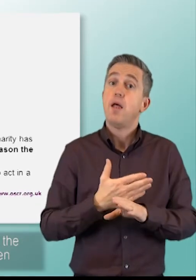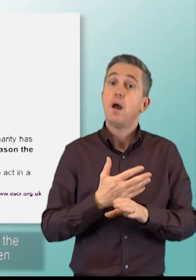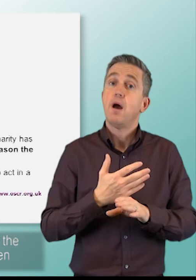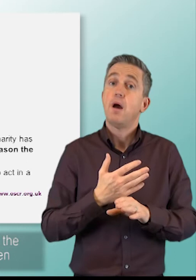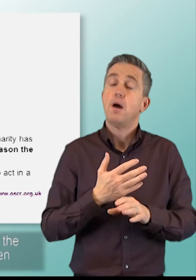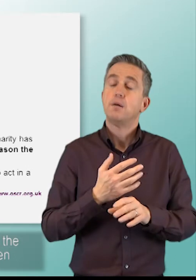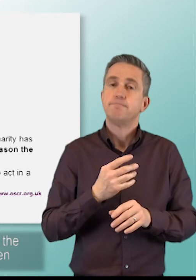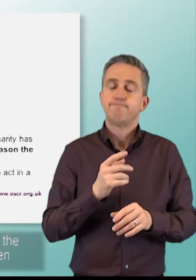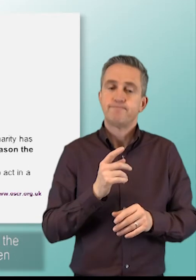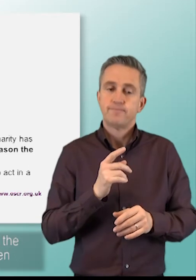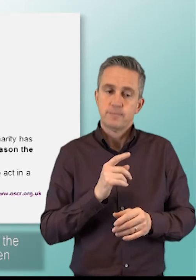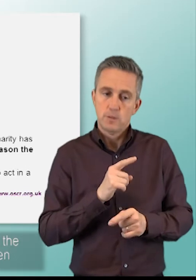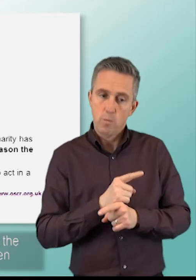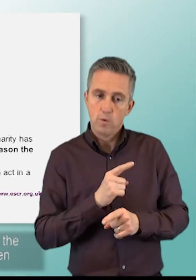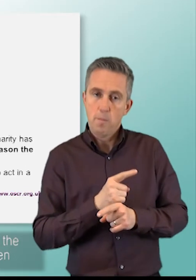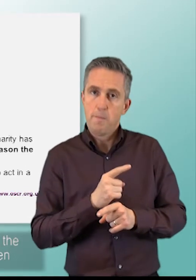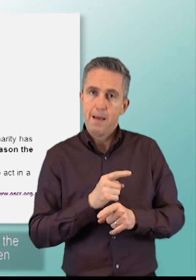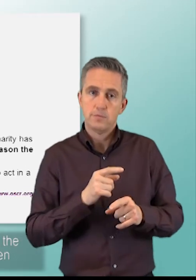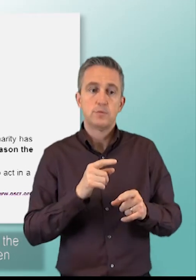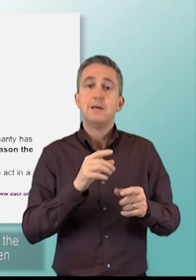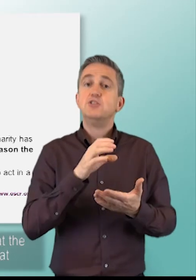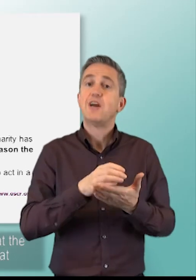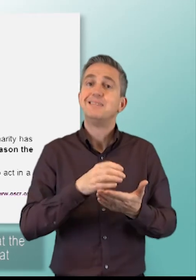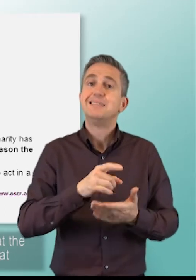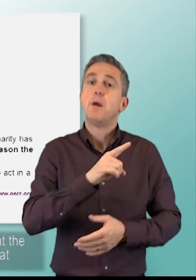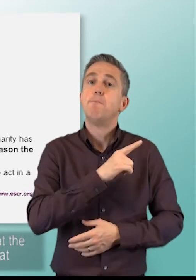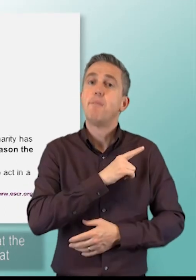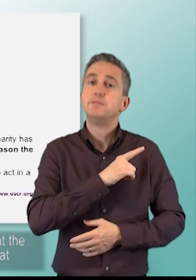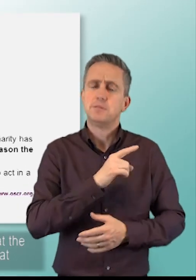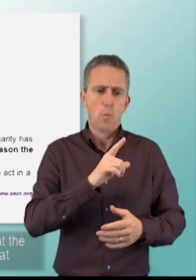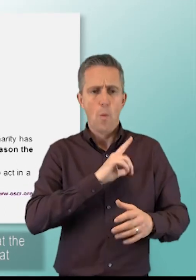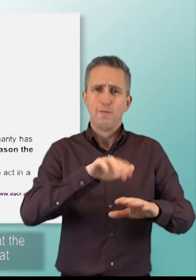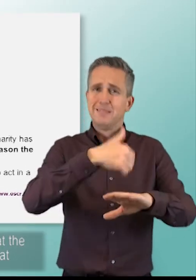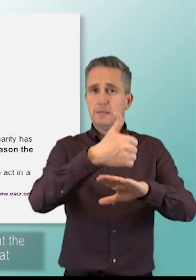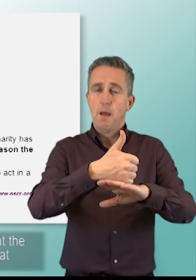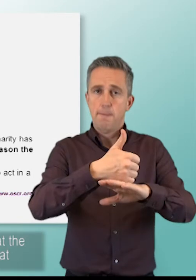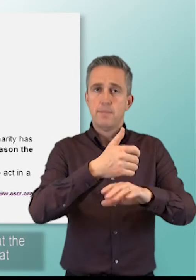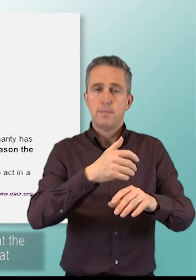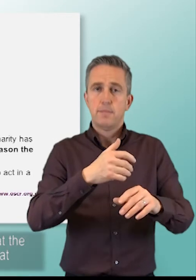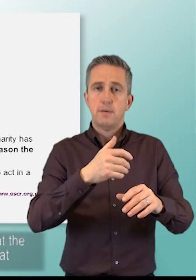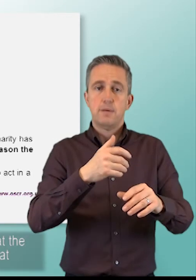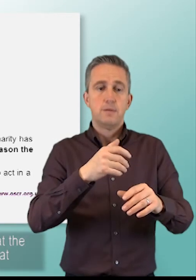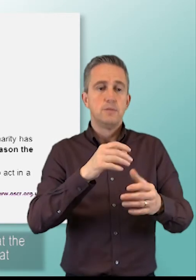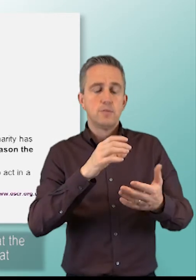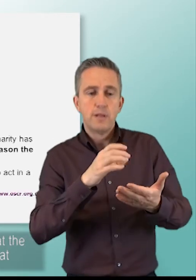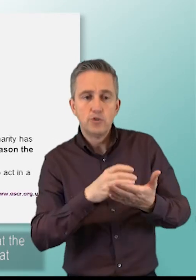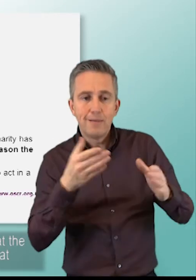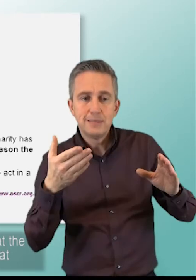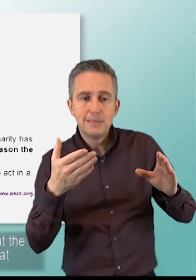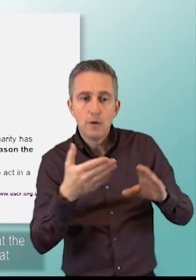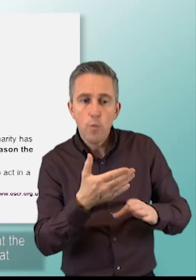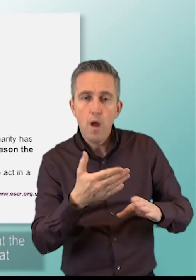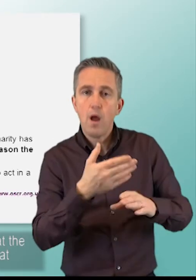talked earlier about the charity's purposes being what the charity has been established to actually do. And all of the activities that